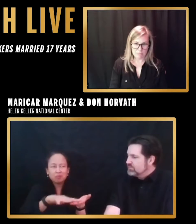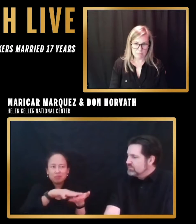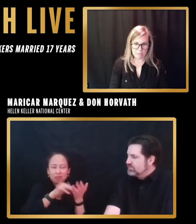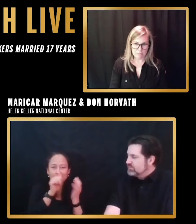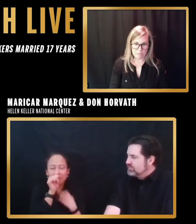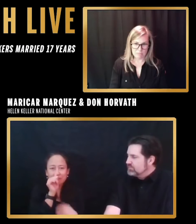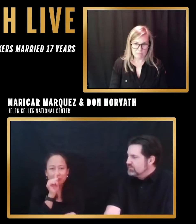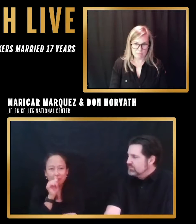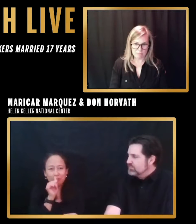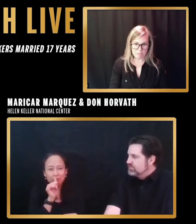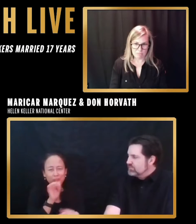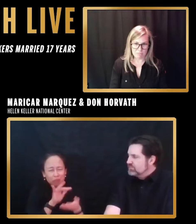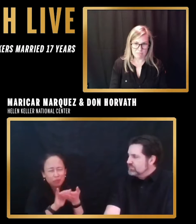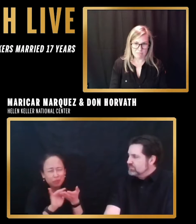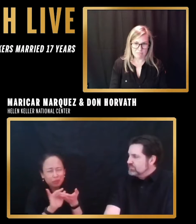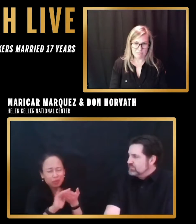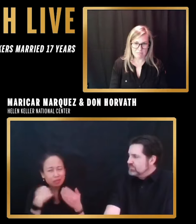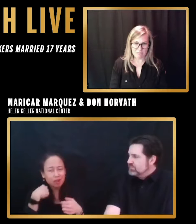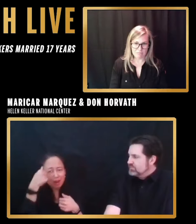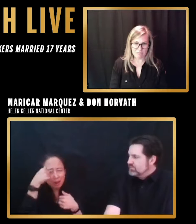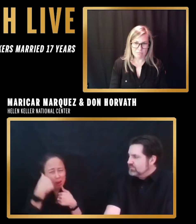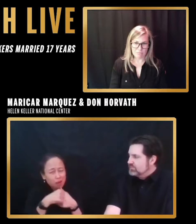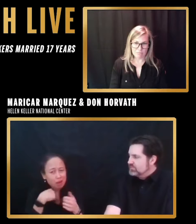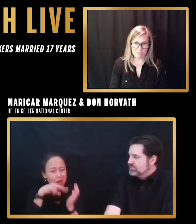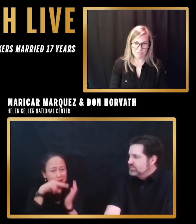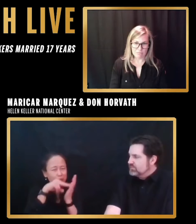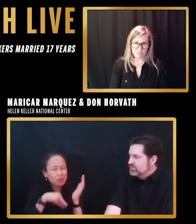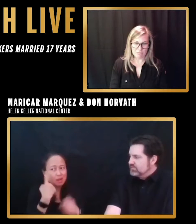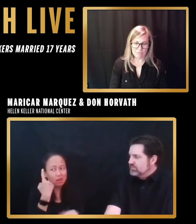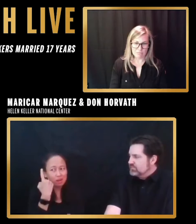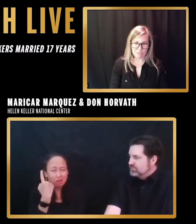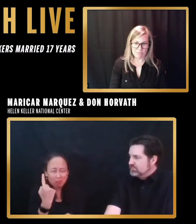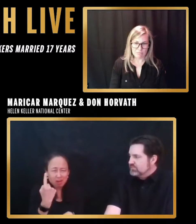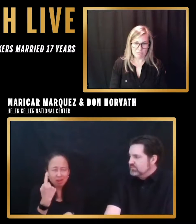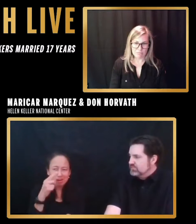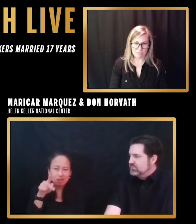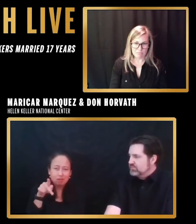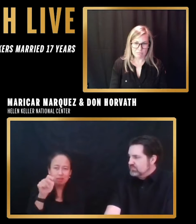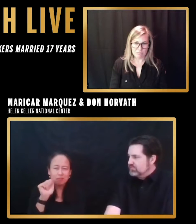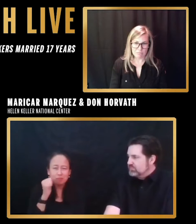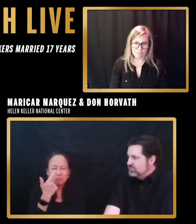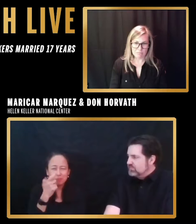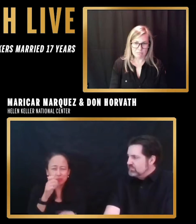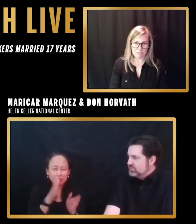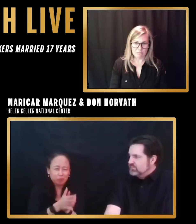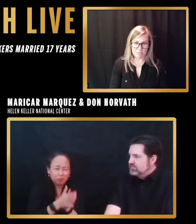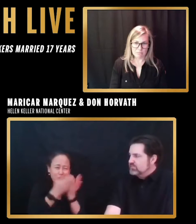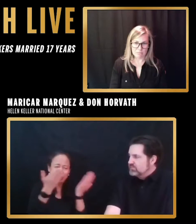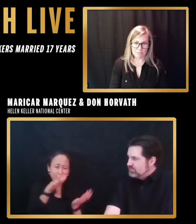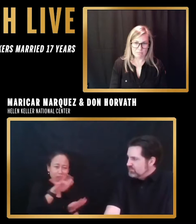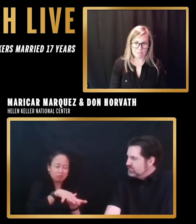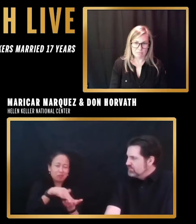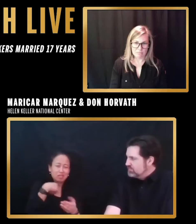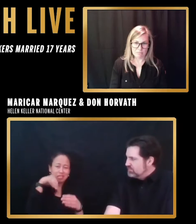because I was motivated, like I really loved those books and I wanted to be able to read them, I